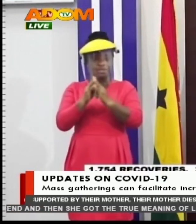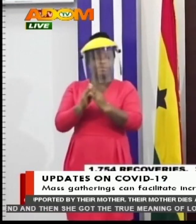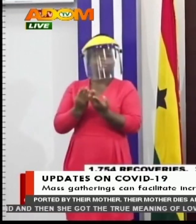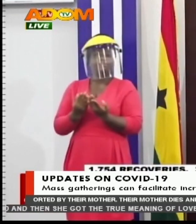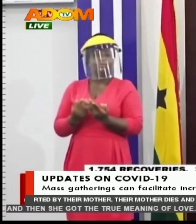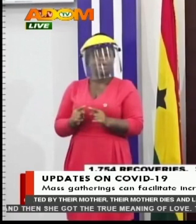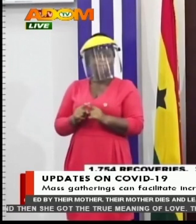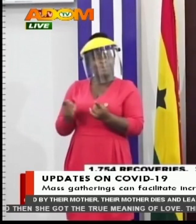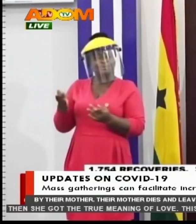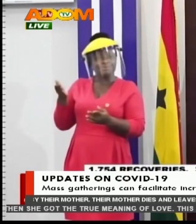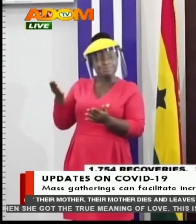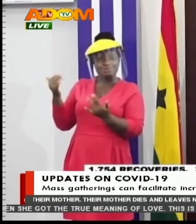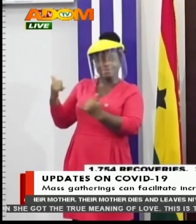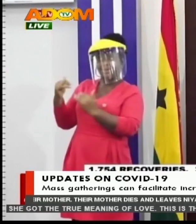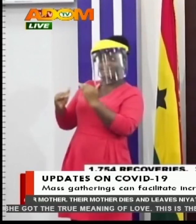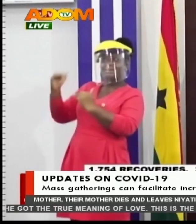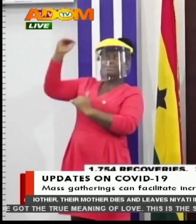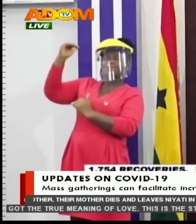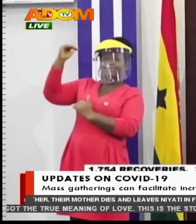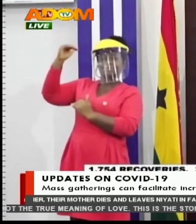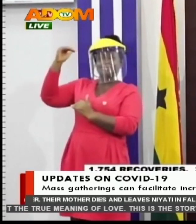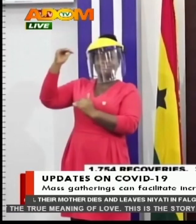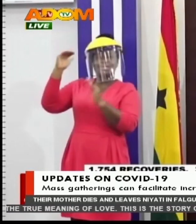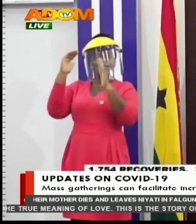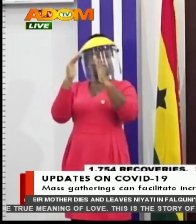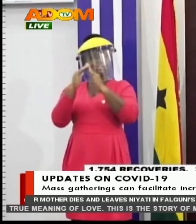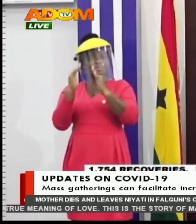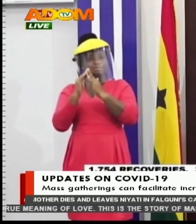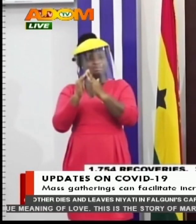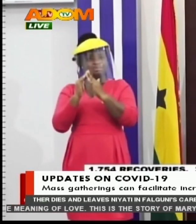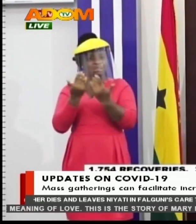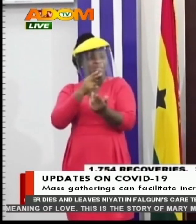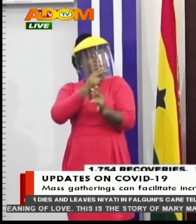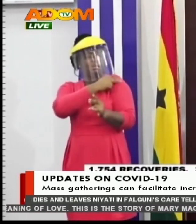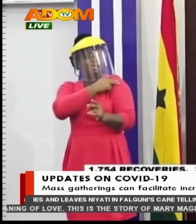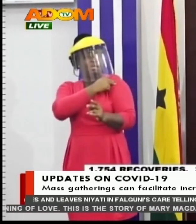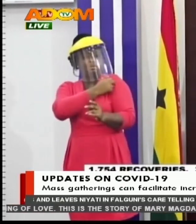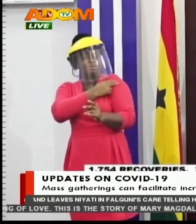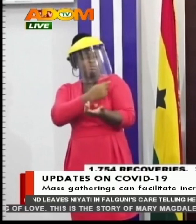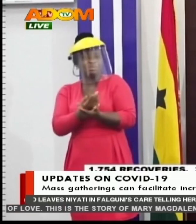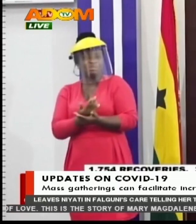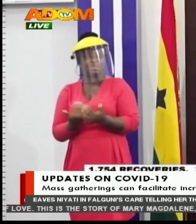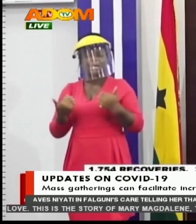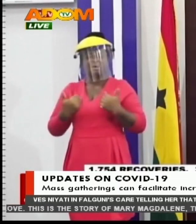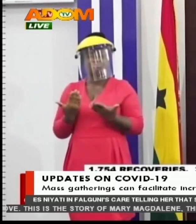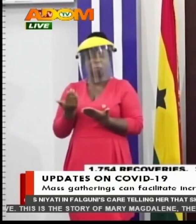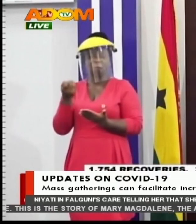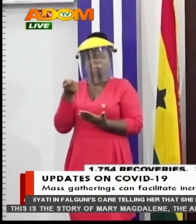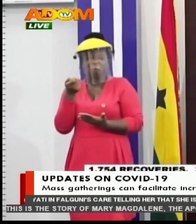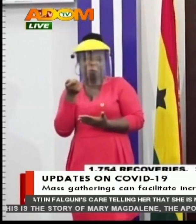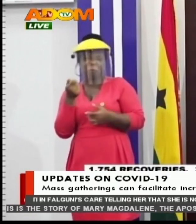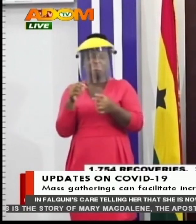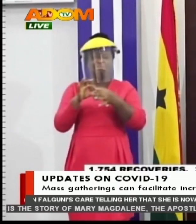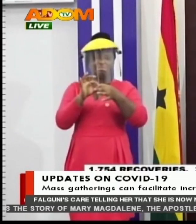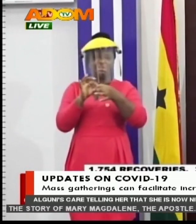So coordination purposes, they have that facility in place. And you can see that from their records, there's a lot of activities that are taking